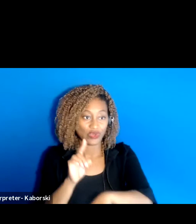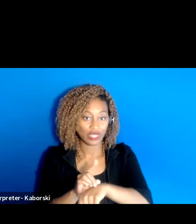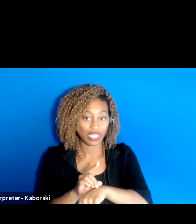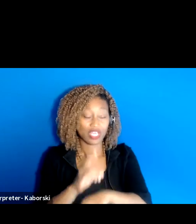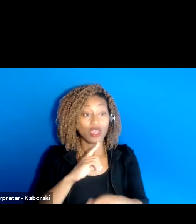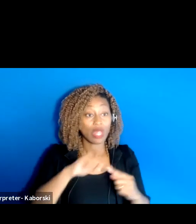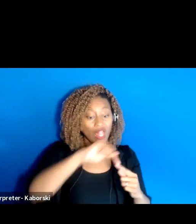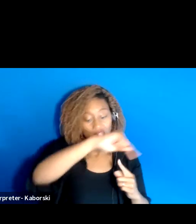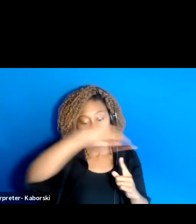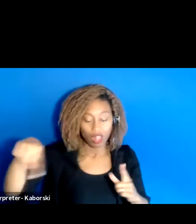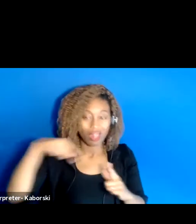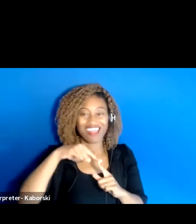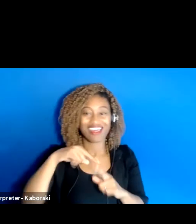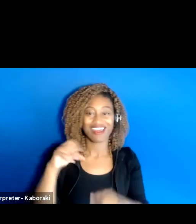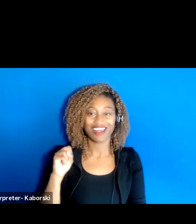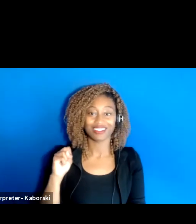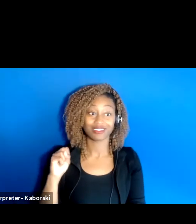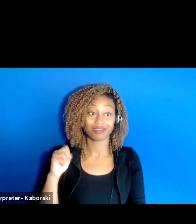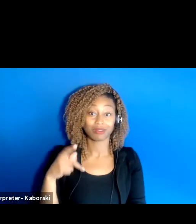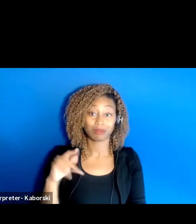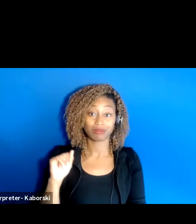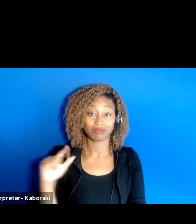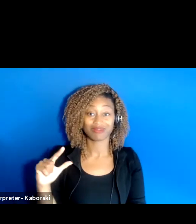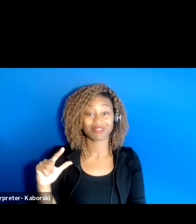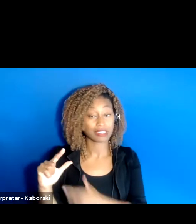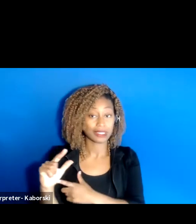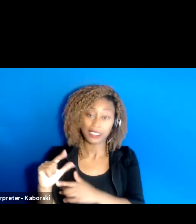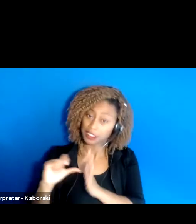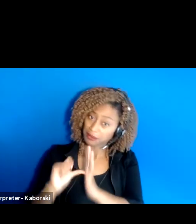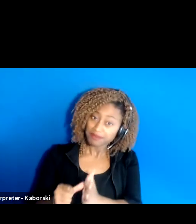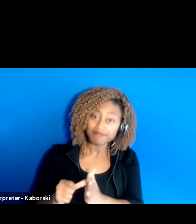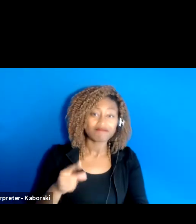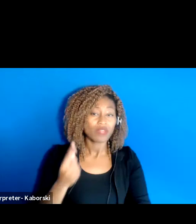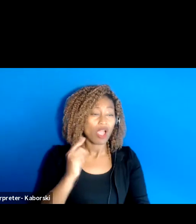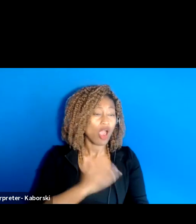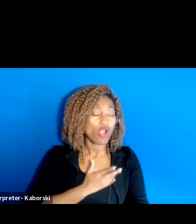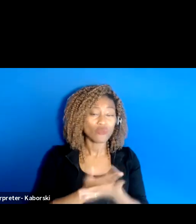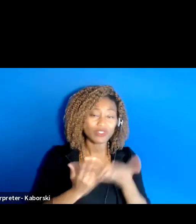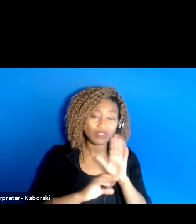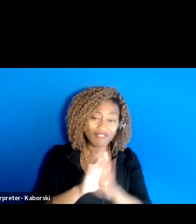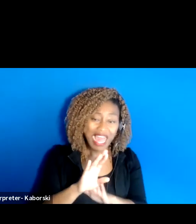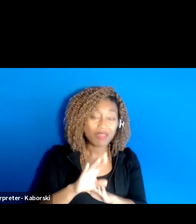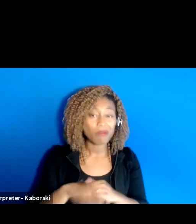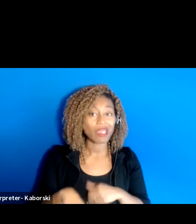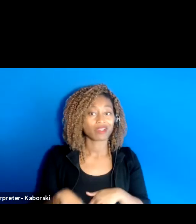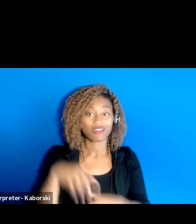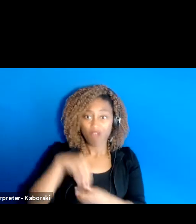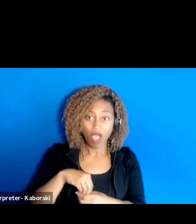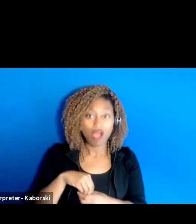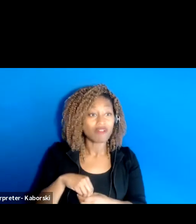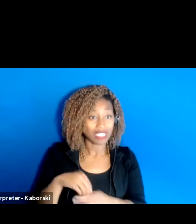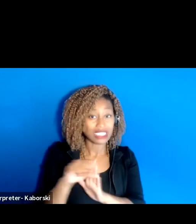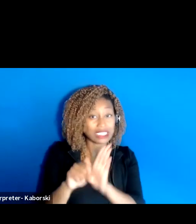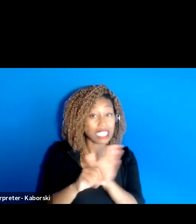circles back to the state plan. And so that drives all of our resource development, is looking at